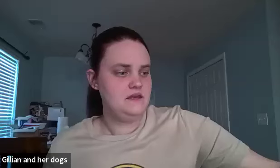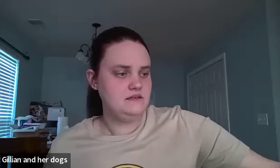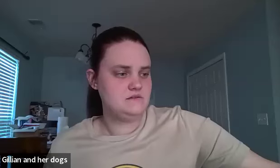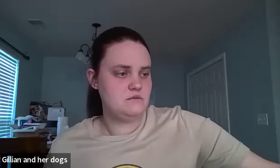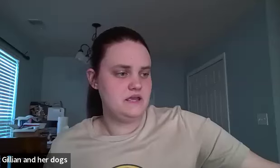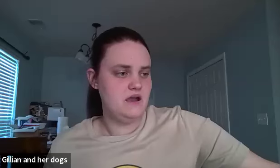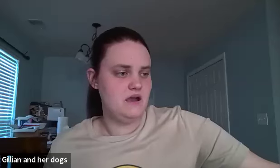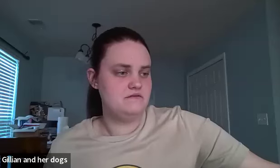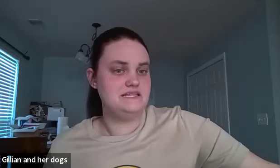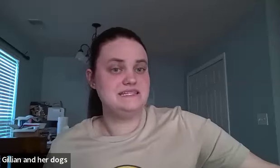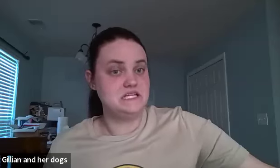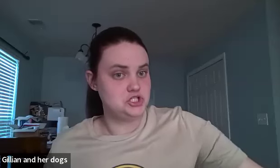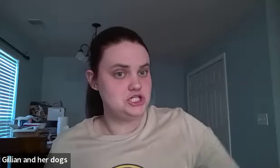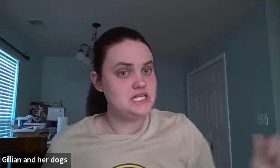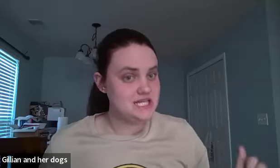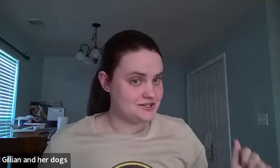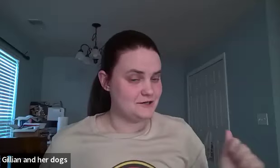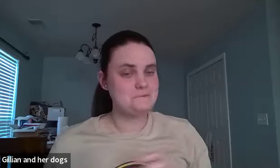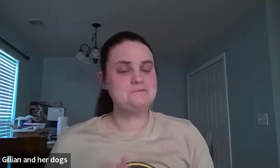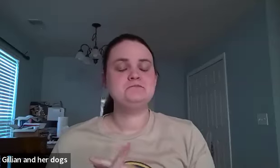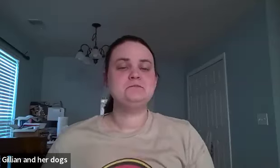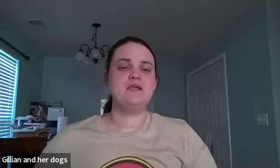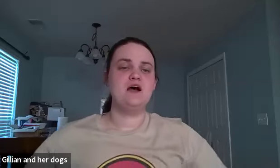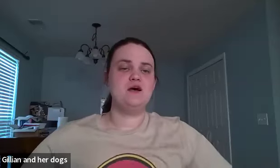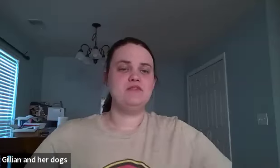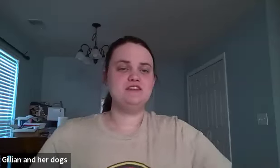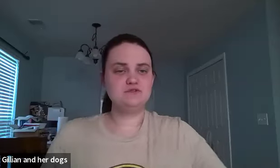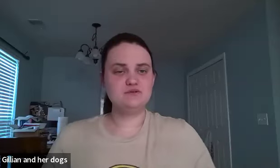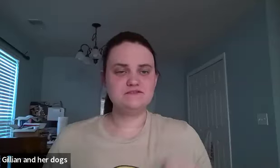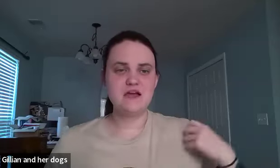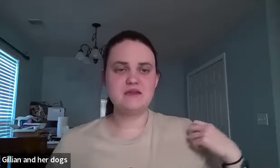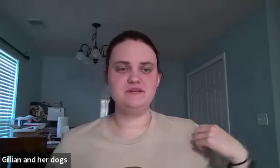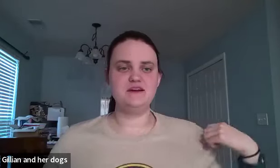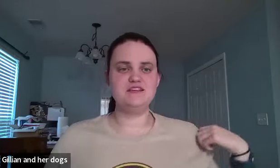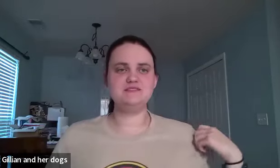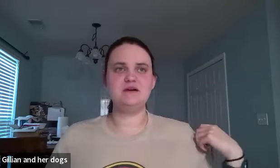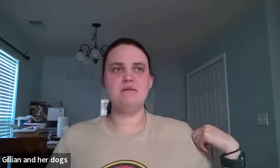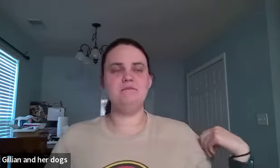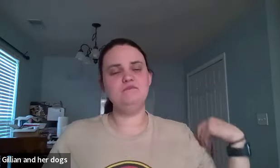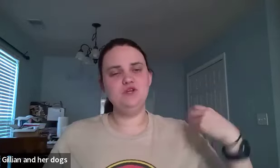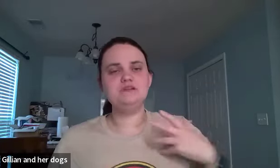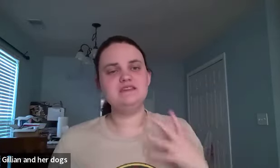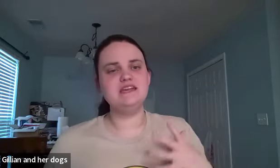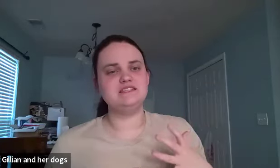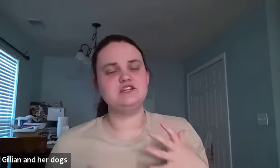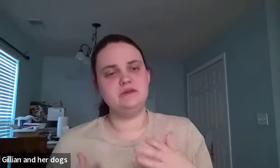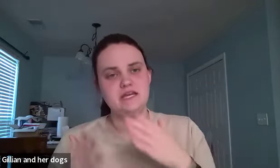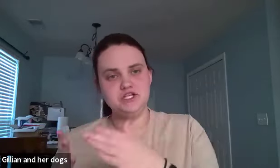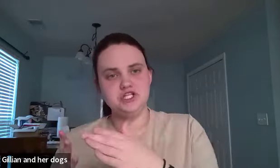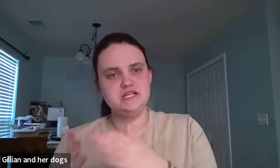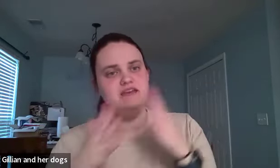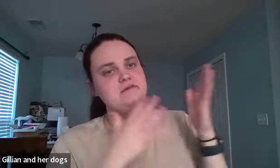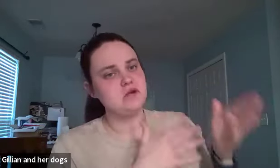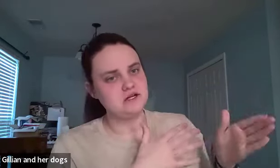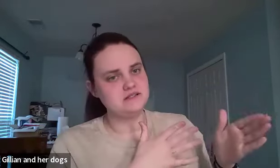The next one we have is engineer. And this one's always fun because you would think it's going to be engine and then